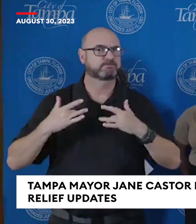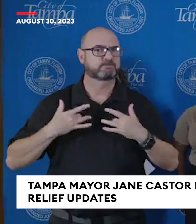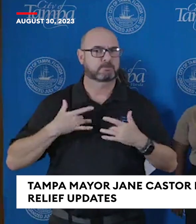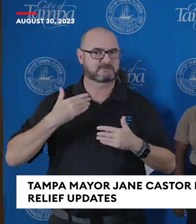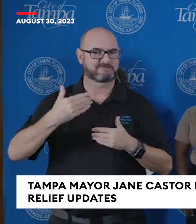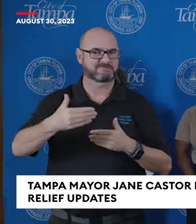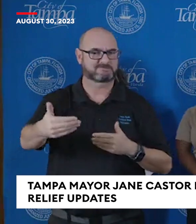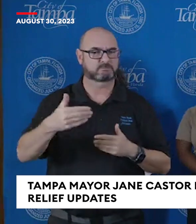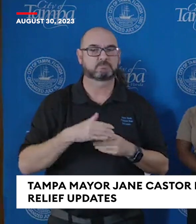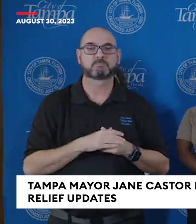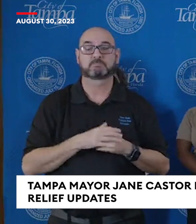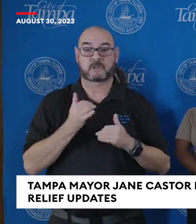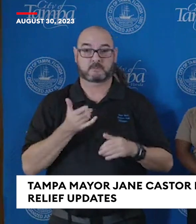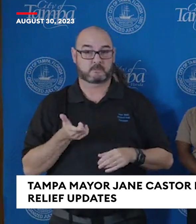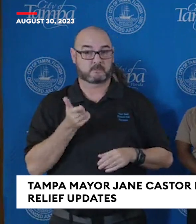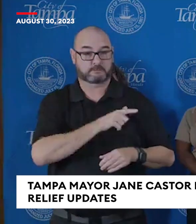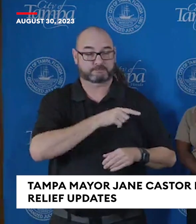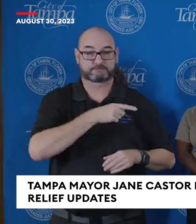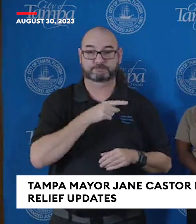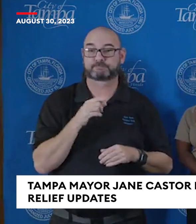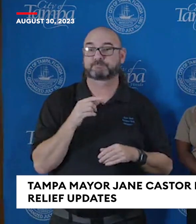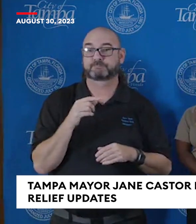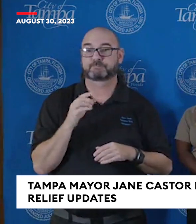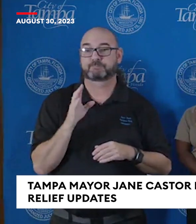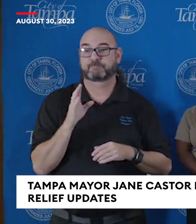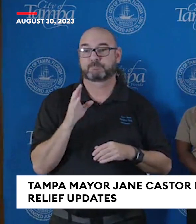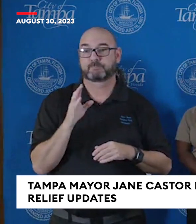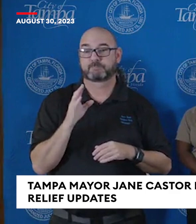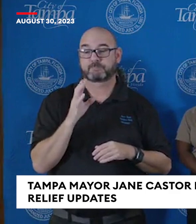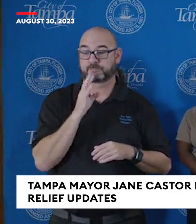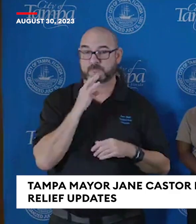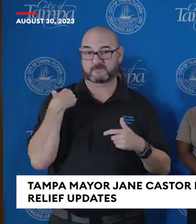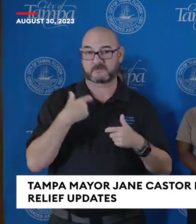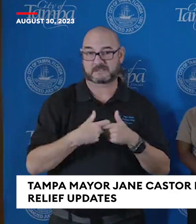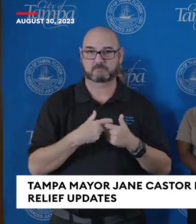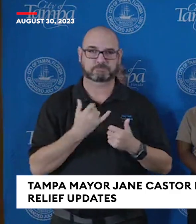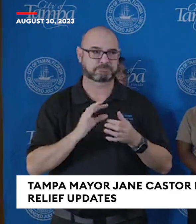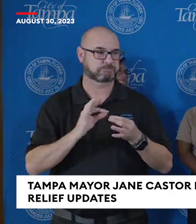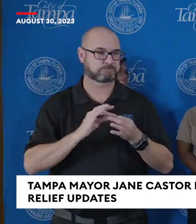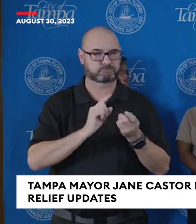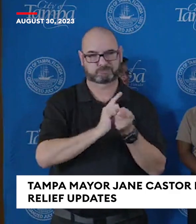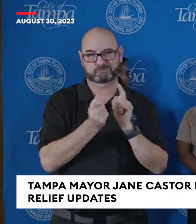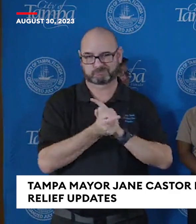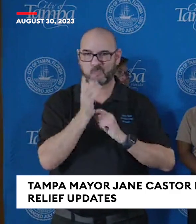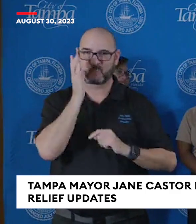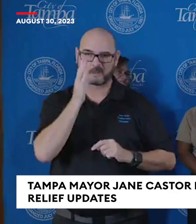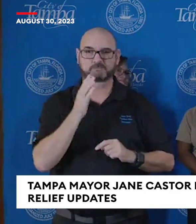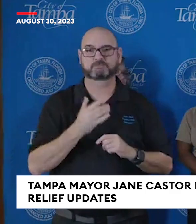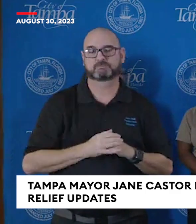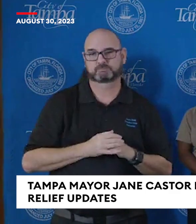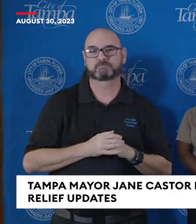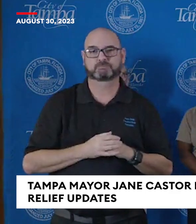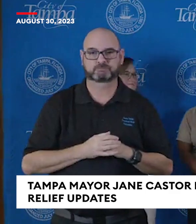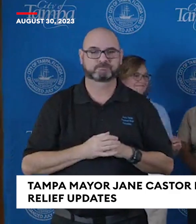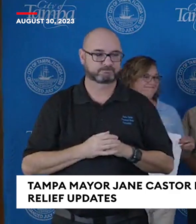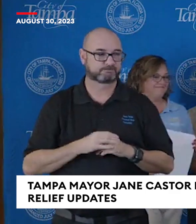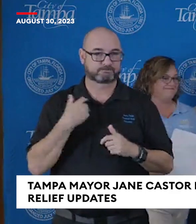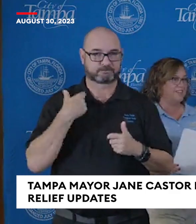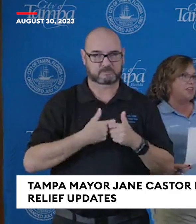Mirabelle Garrett come up, and she is going to communicate with our Hispanic community. Mirabelle?